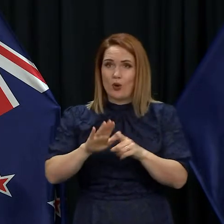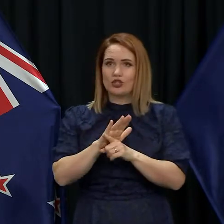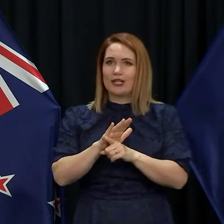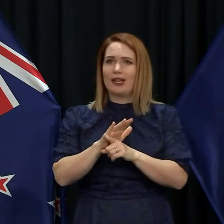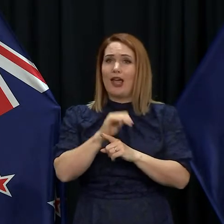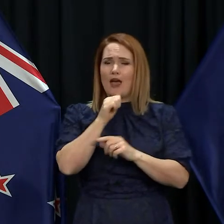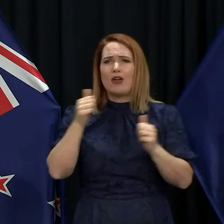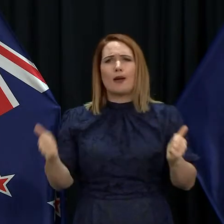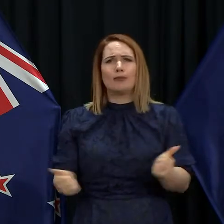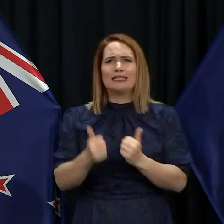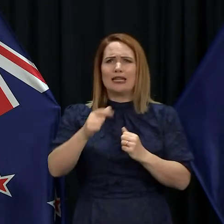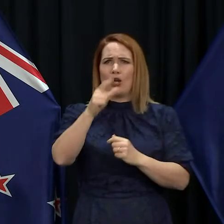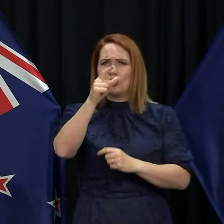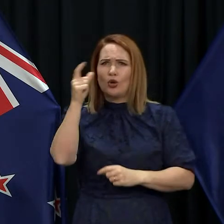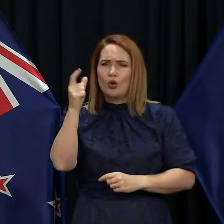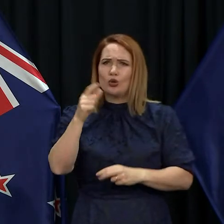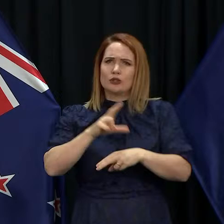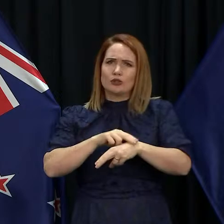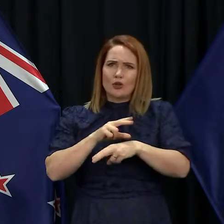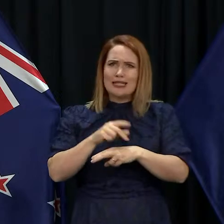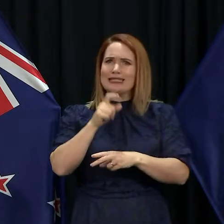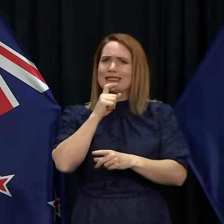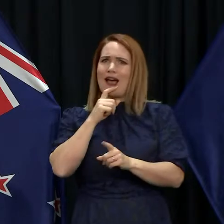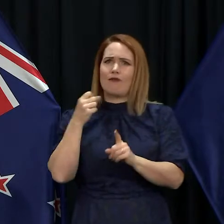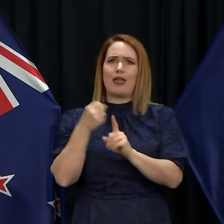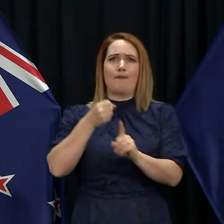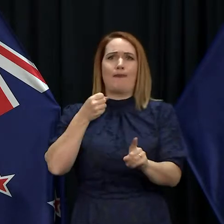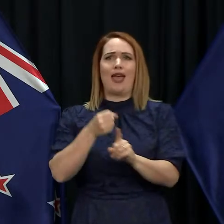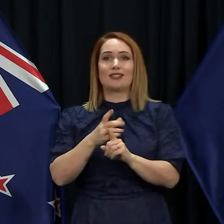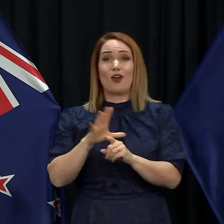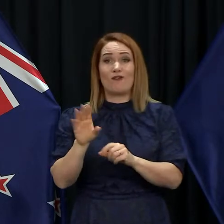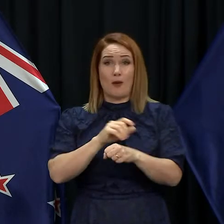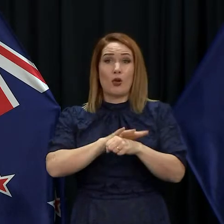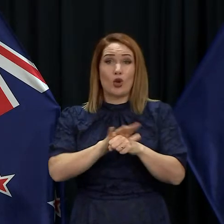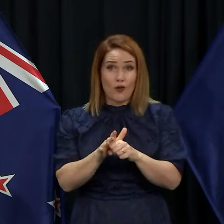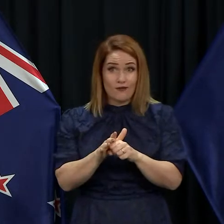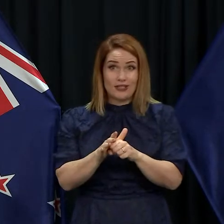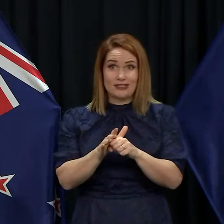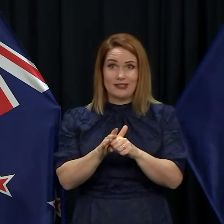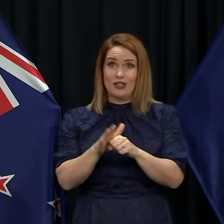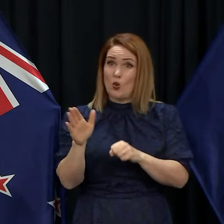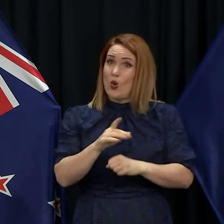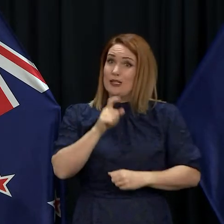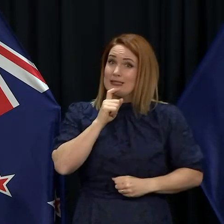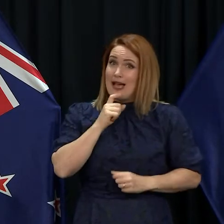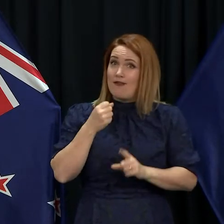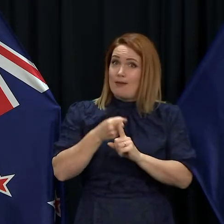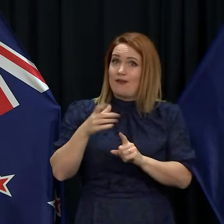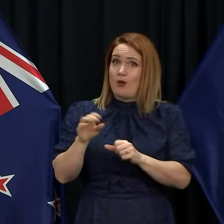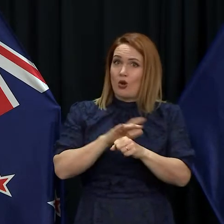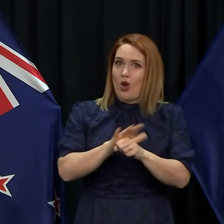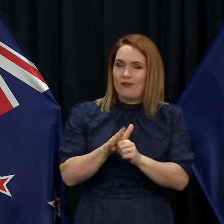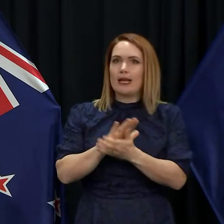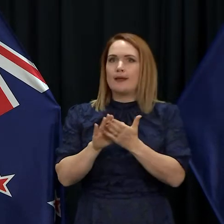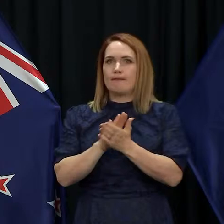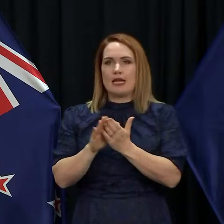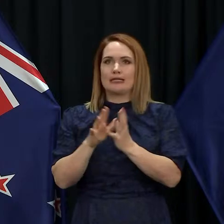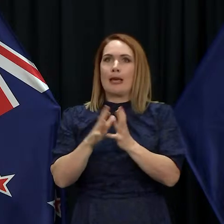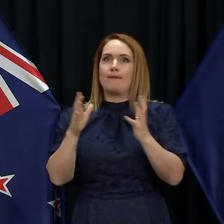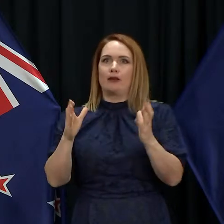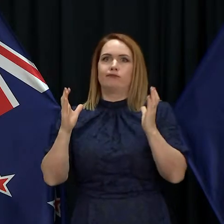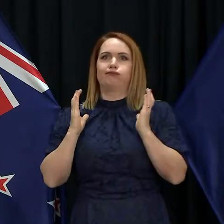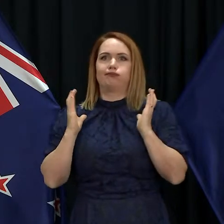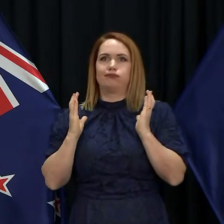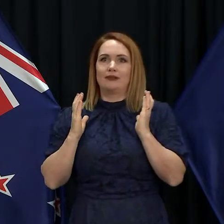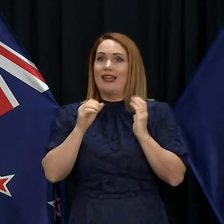workforce that is still personally being hit and bearing the brunt of COVID themselves, then that also materially